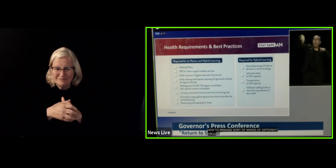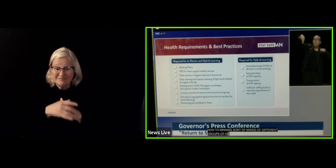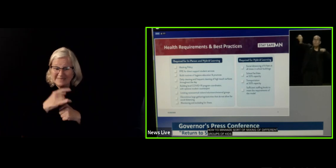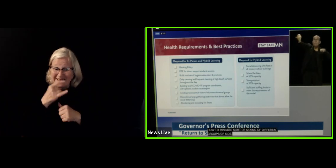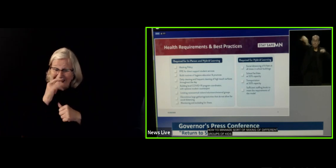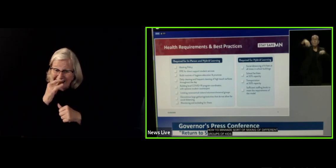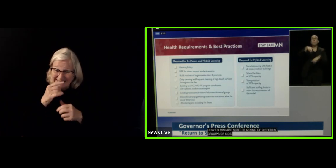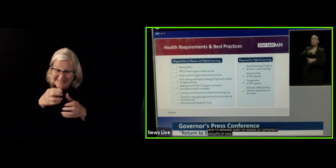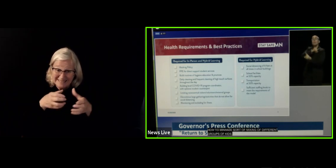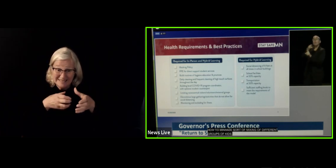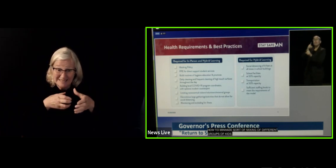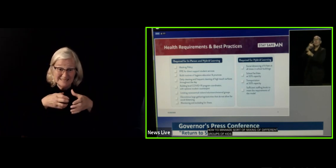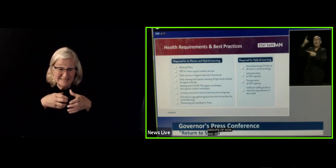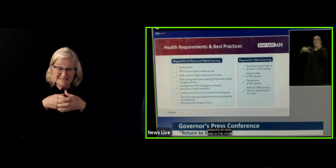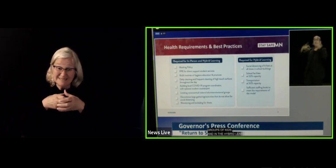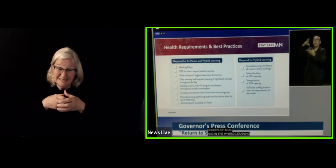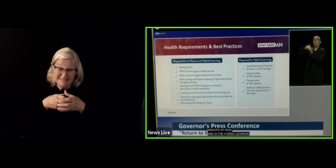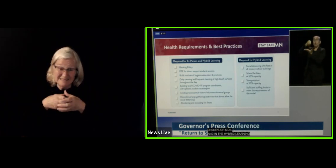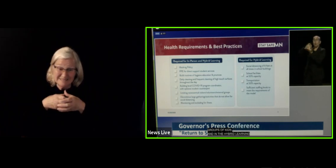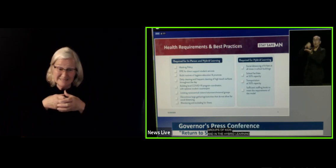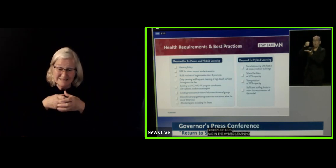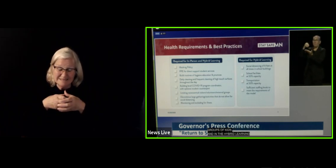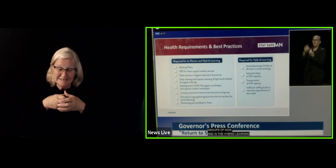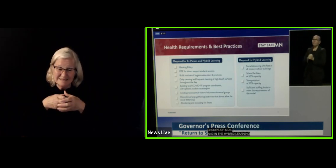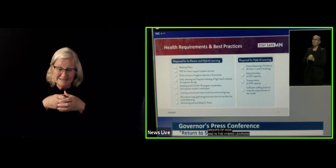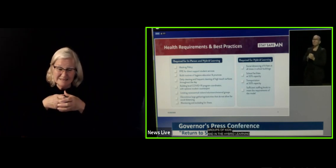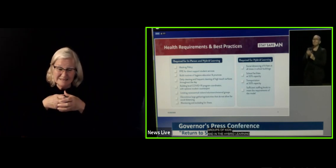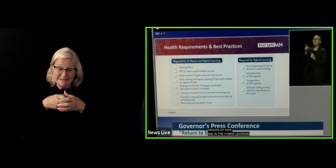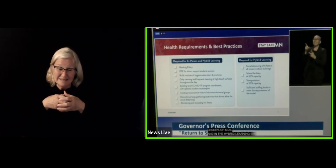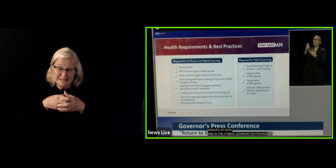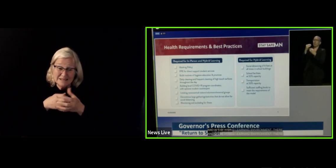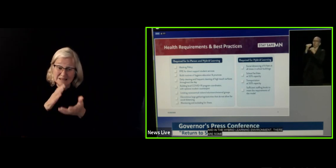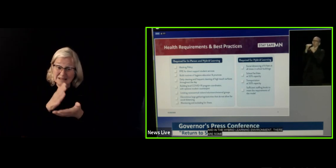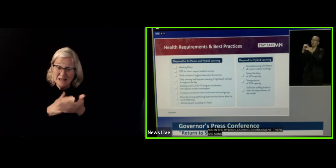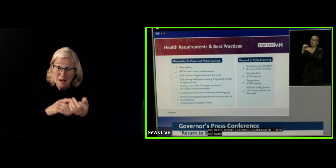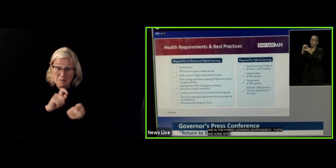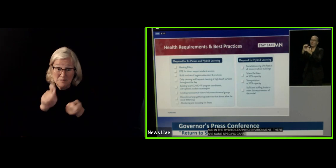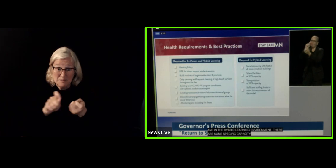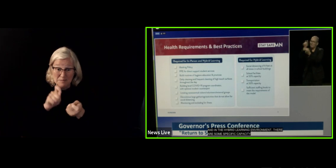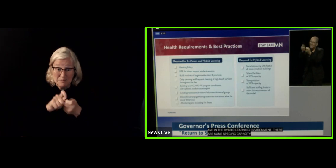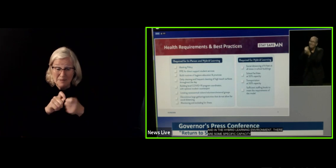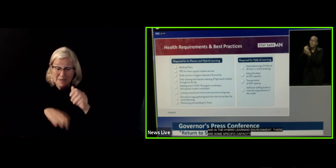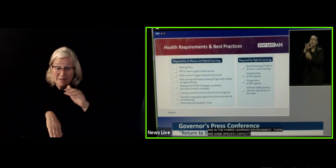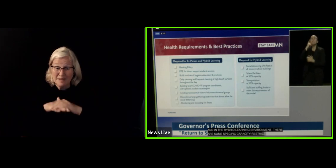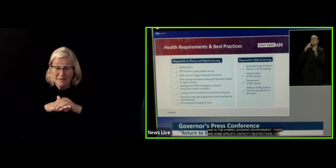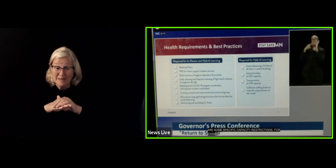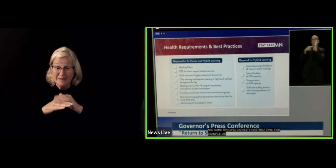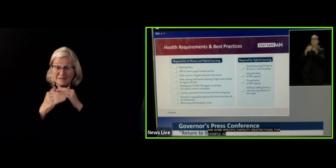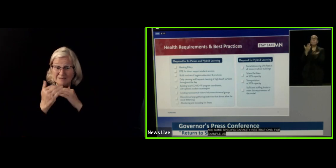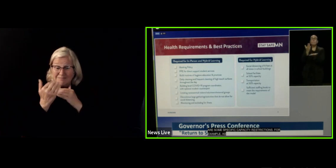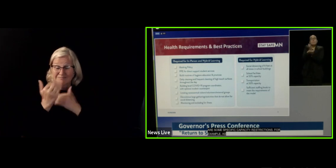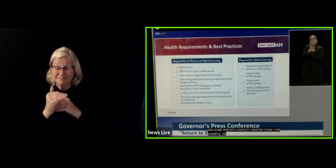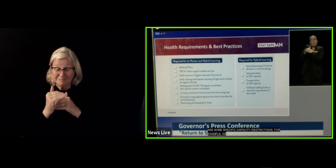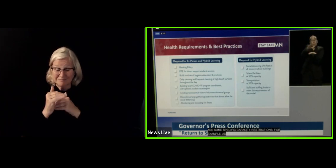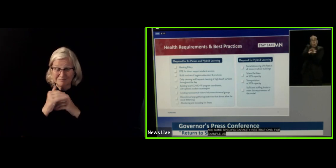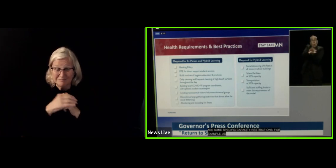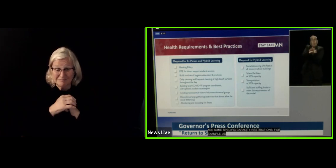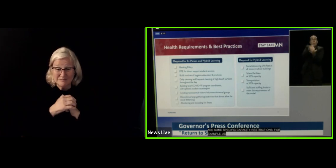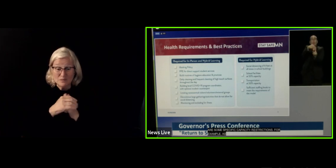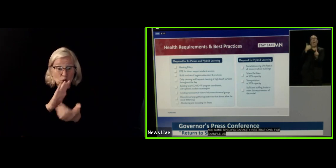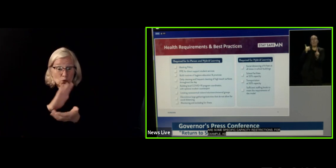there are some specific capacity restrictions, for example, as you see, school facilities at 50% capacity, as